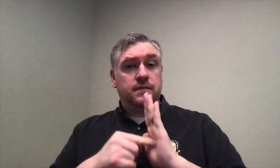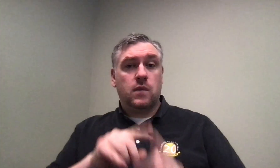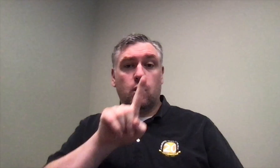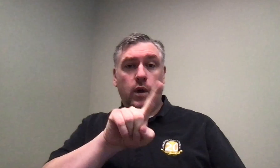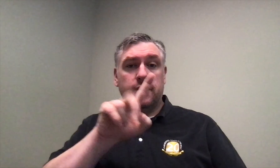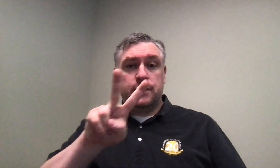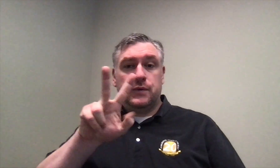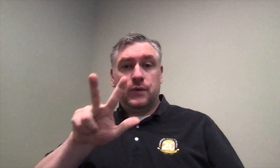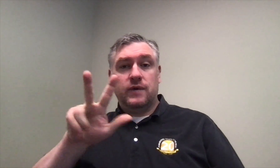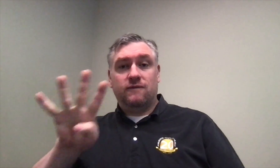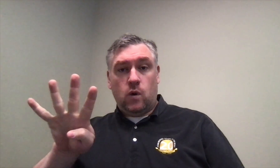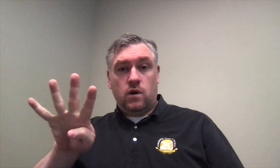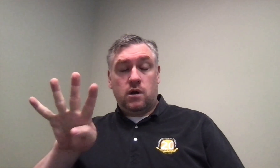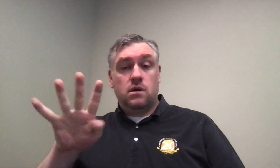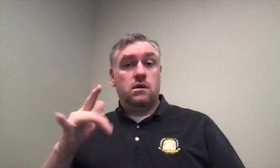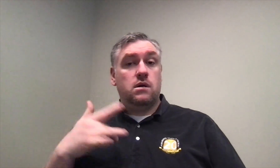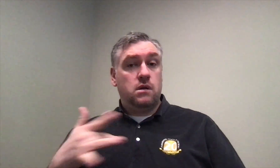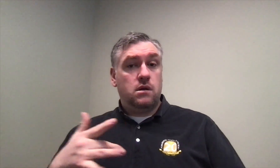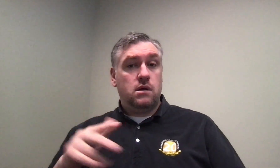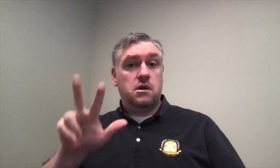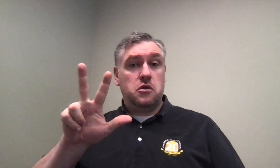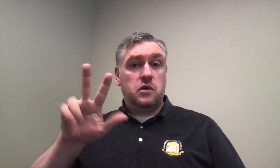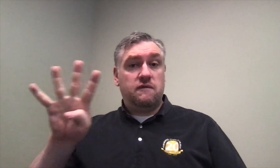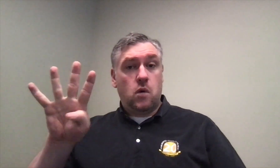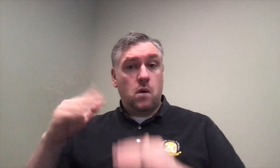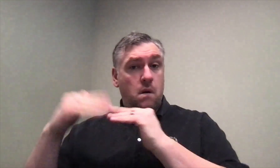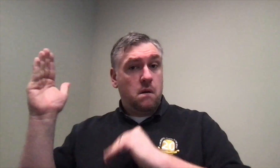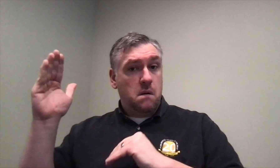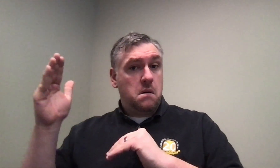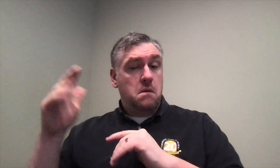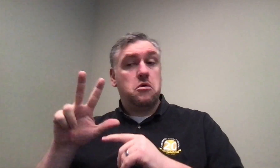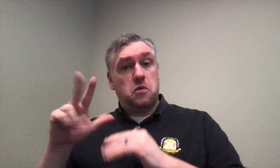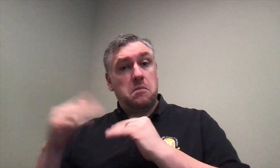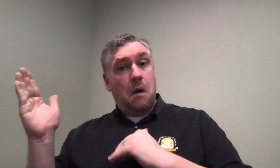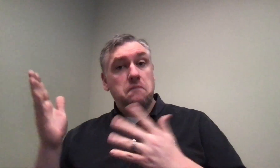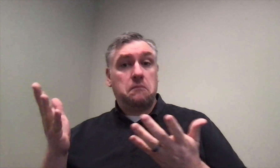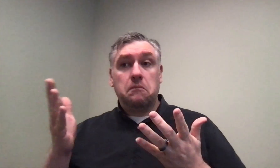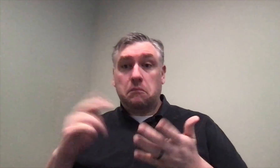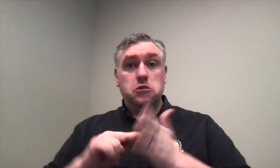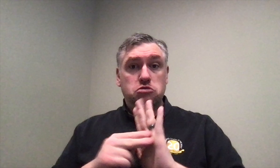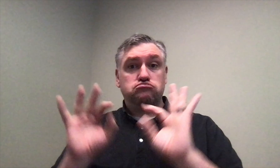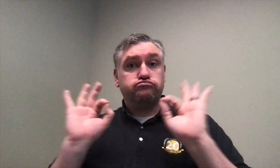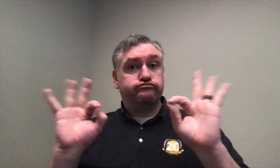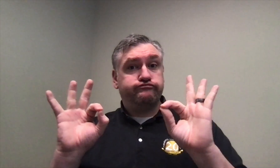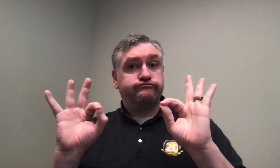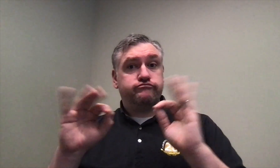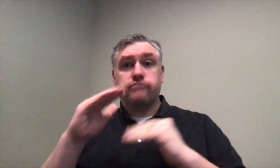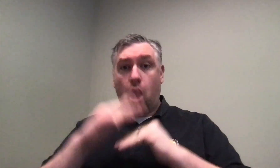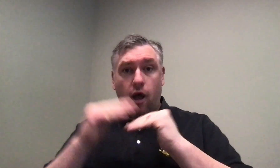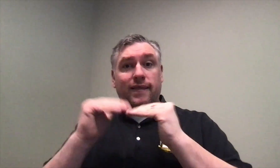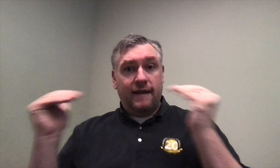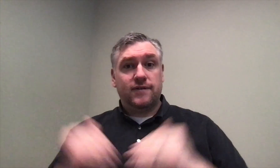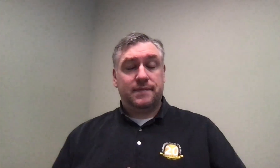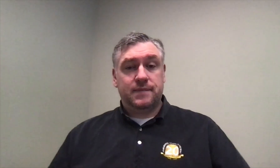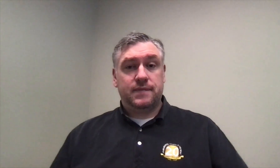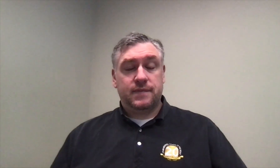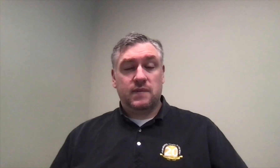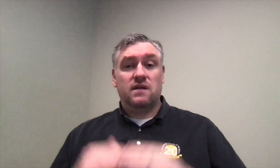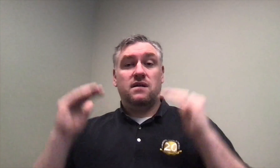4, which means that 3 and 4 are where we want them to be. They're on level. If it's a 1 to